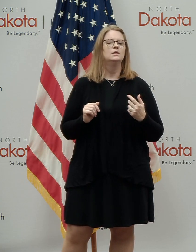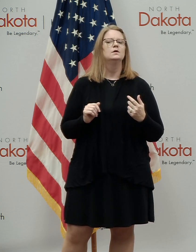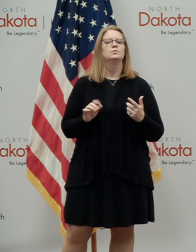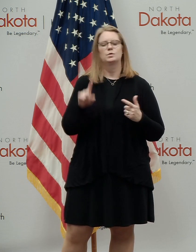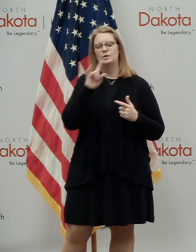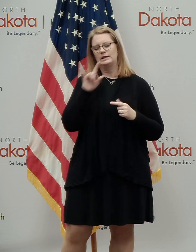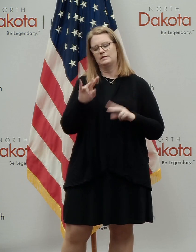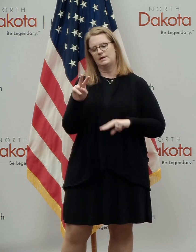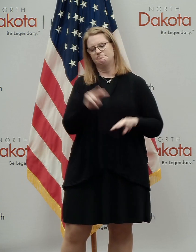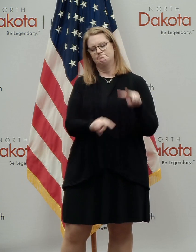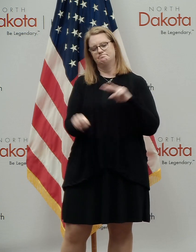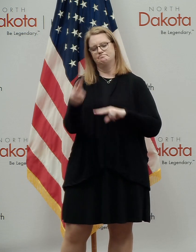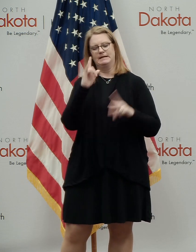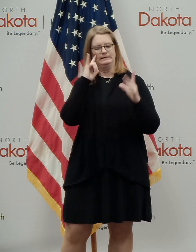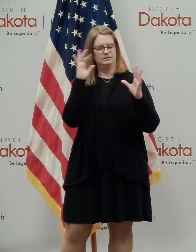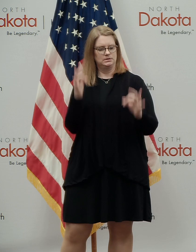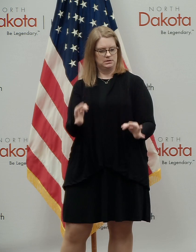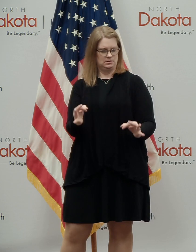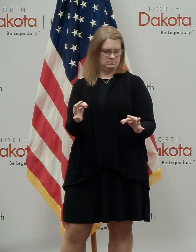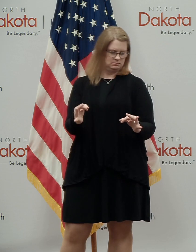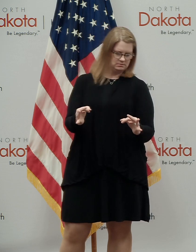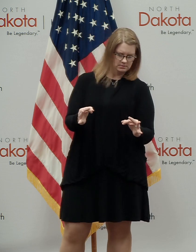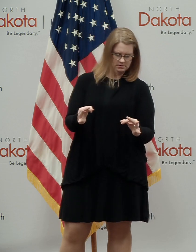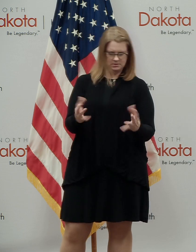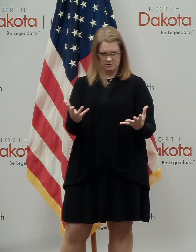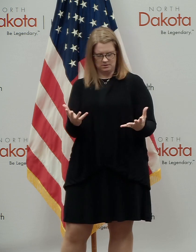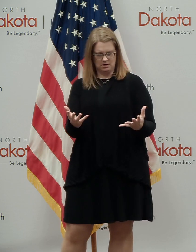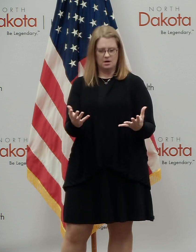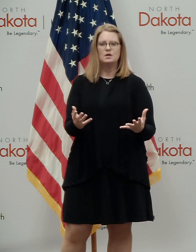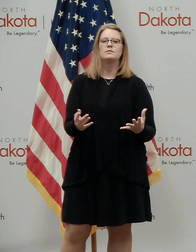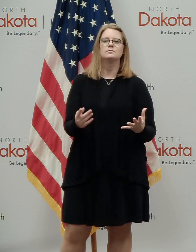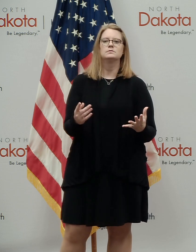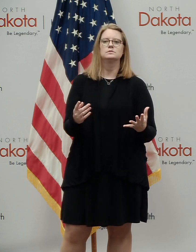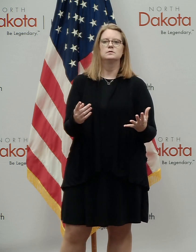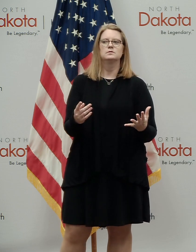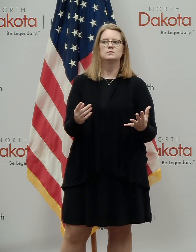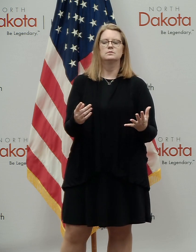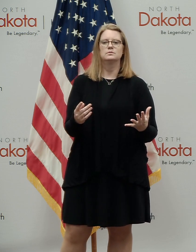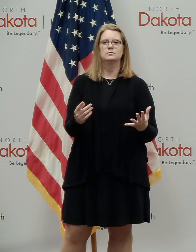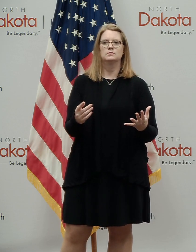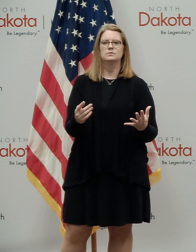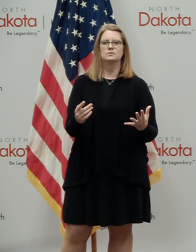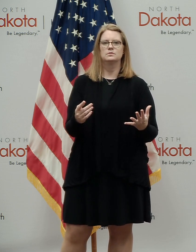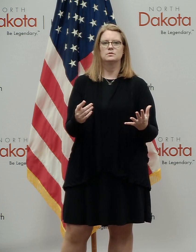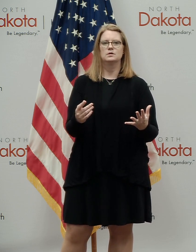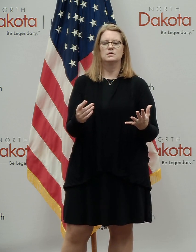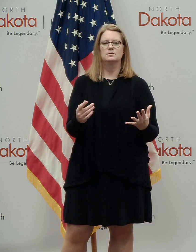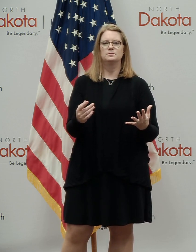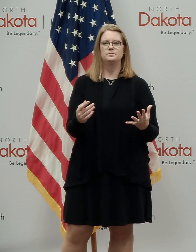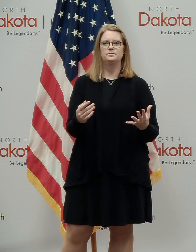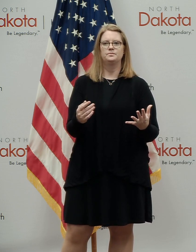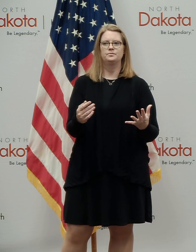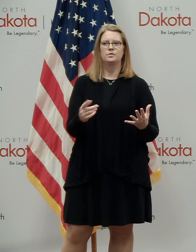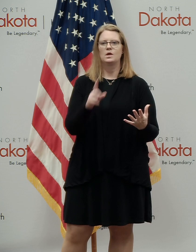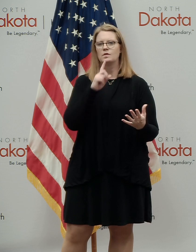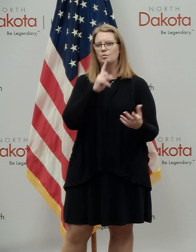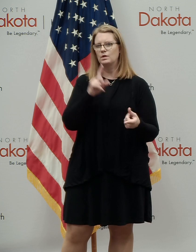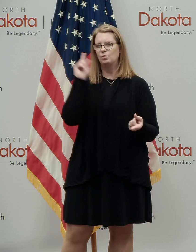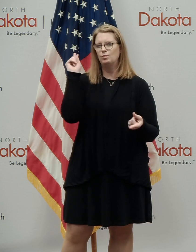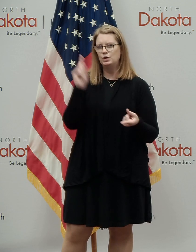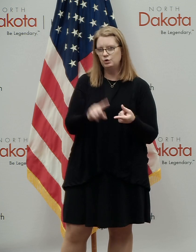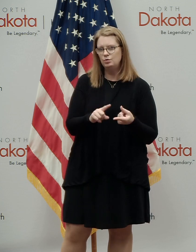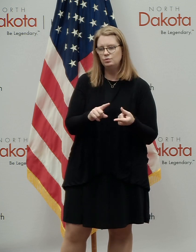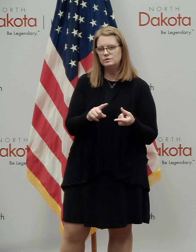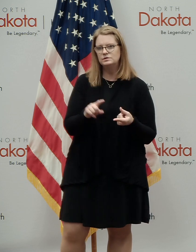judgment to the framework so that we again take action that reduces the